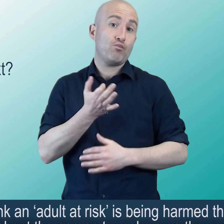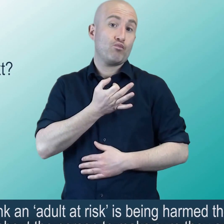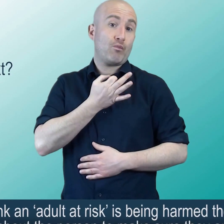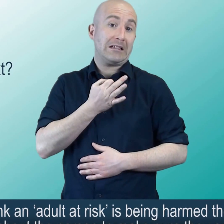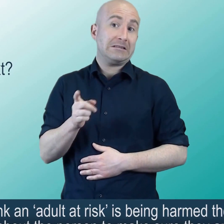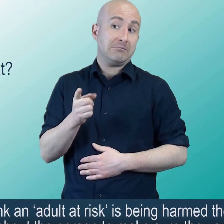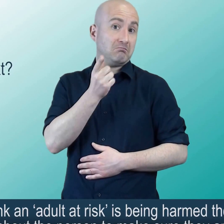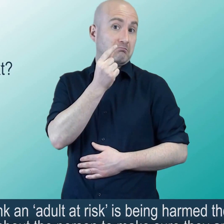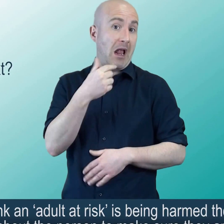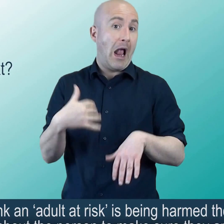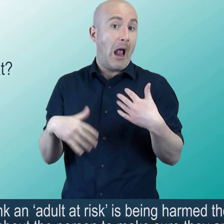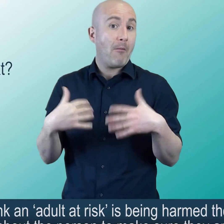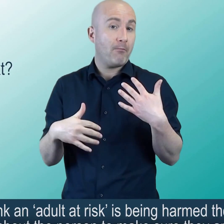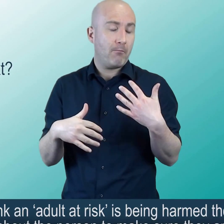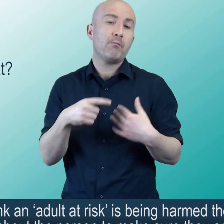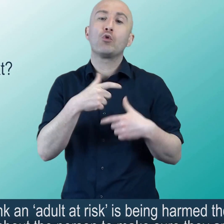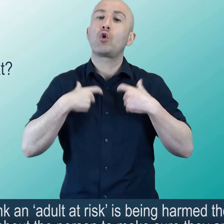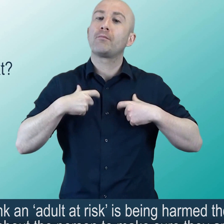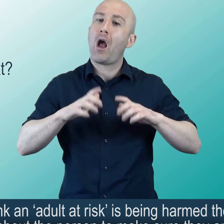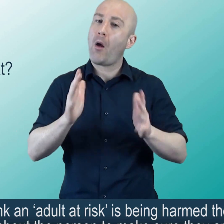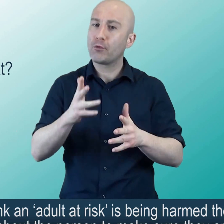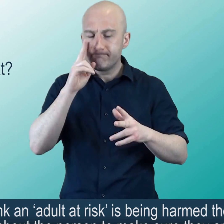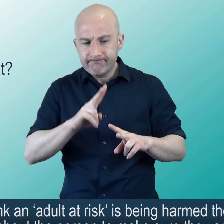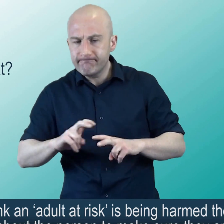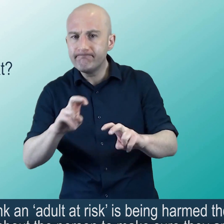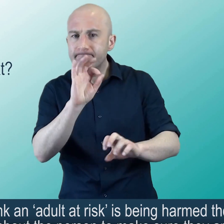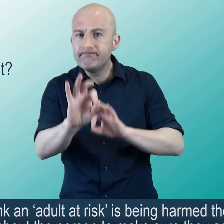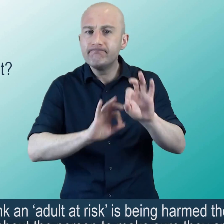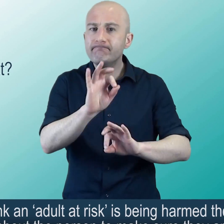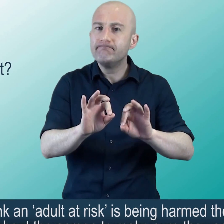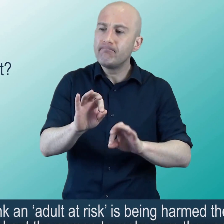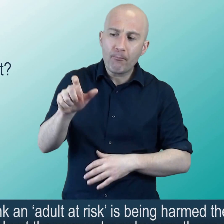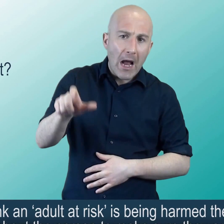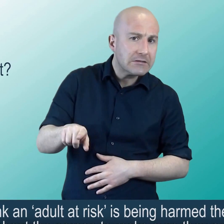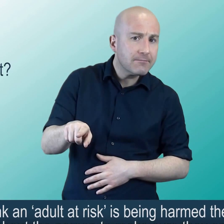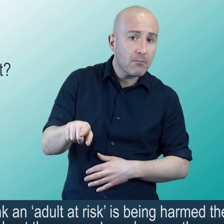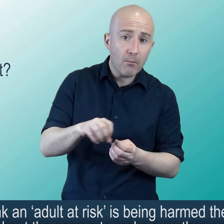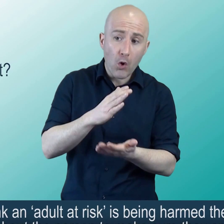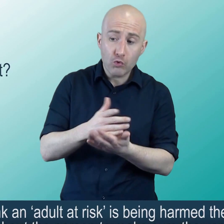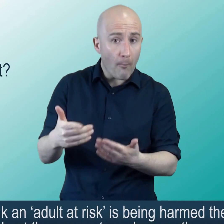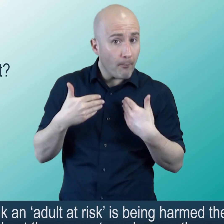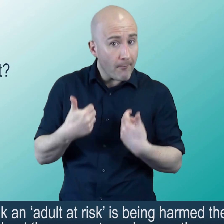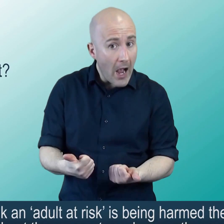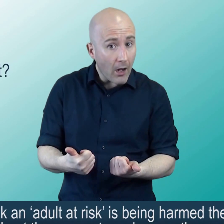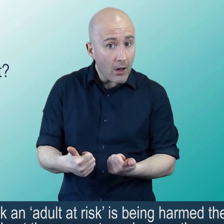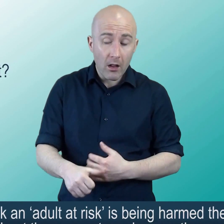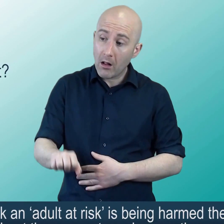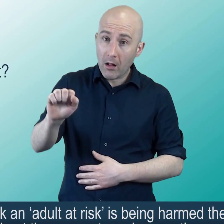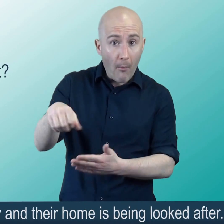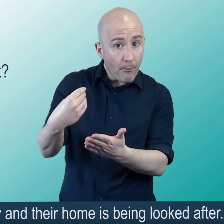If social work think an adult at risk is being harmed, they must make inquiries about the person to make sure they are well, their